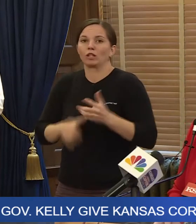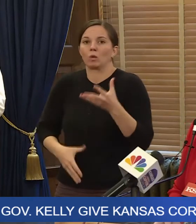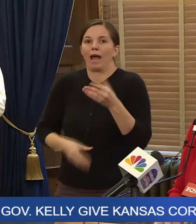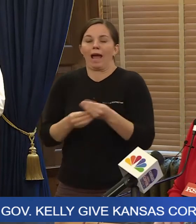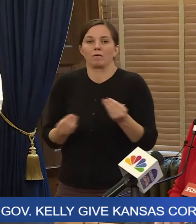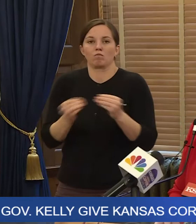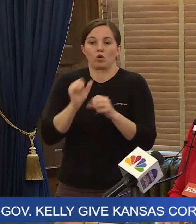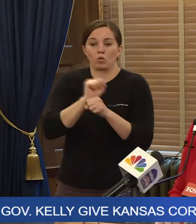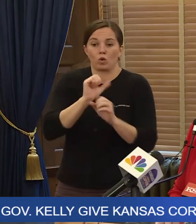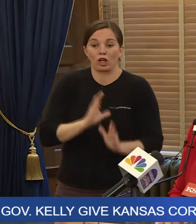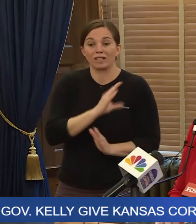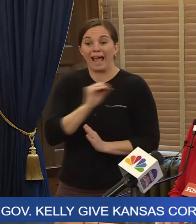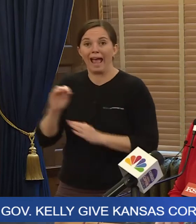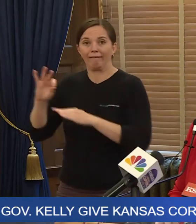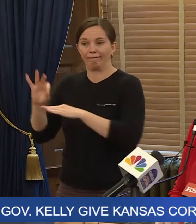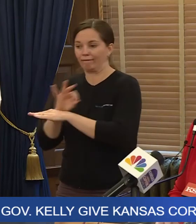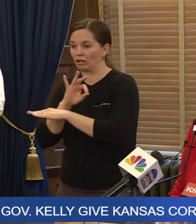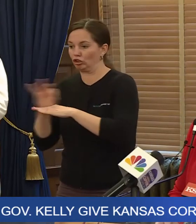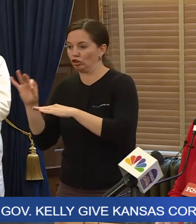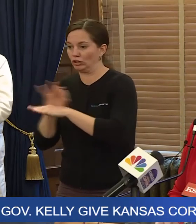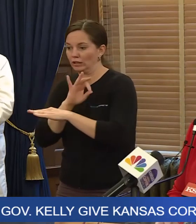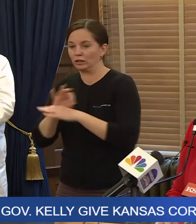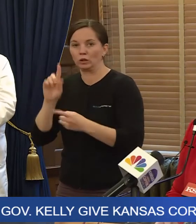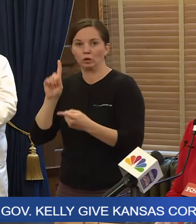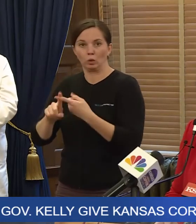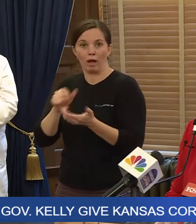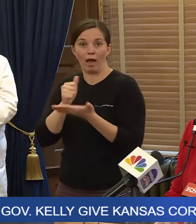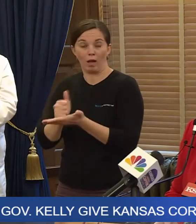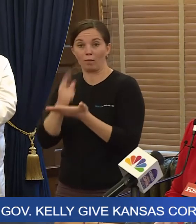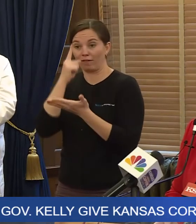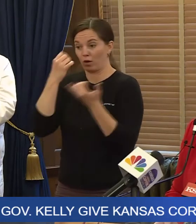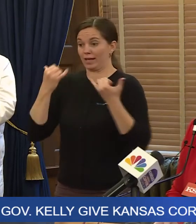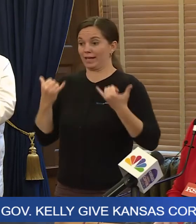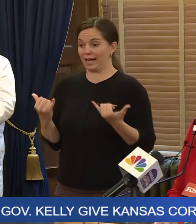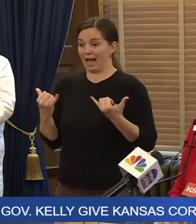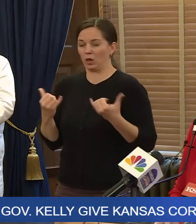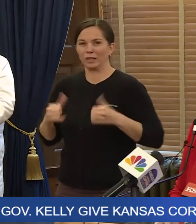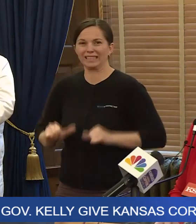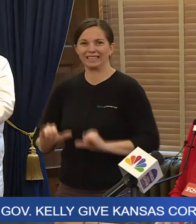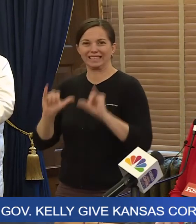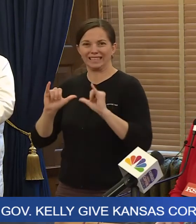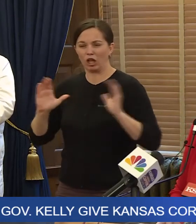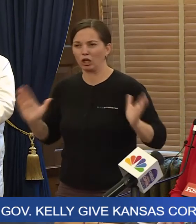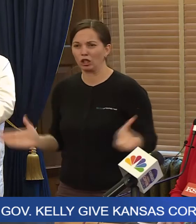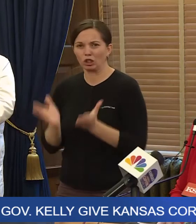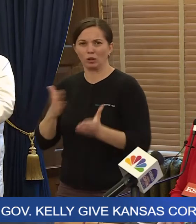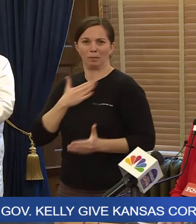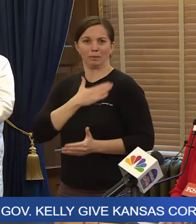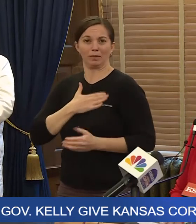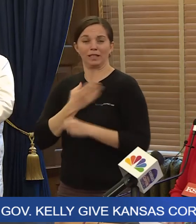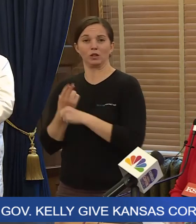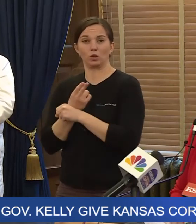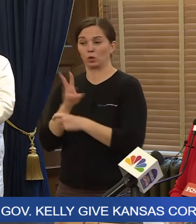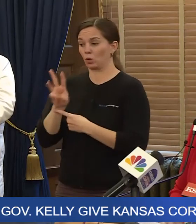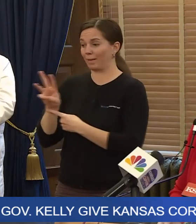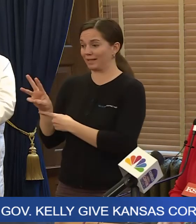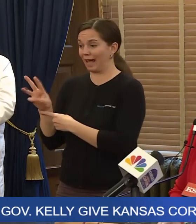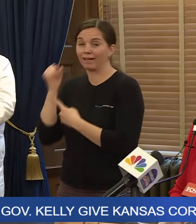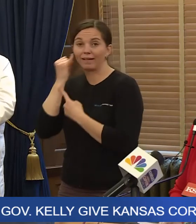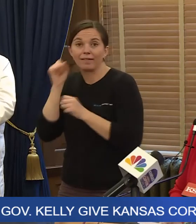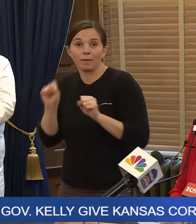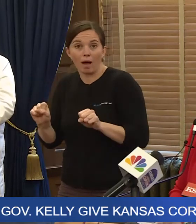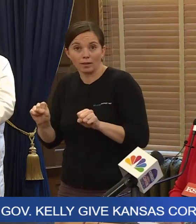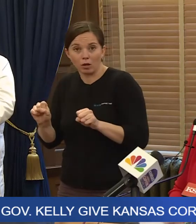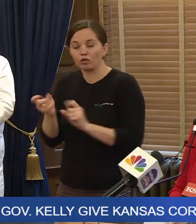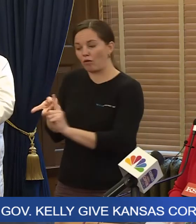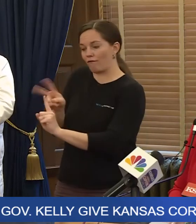and adding functionality on the frontline interface. So for now, we are still encouraging individuals to please use our website whenever possible